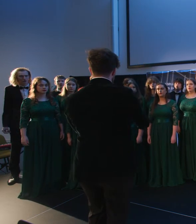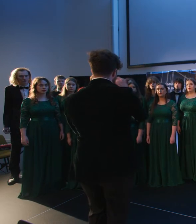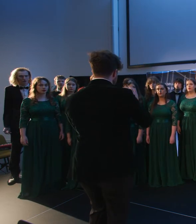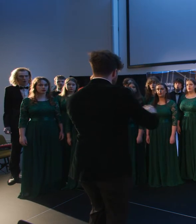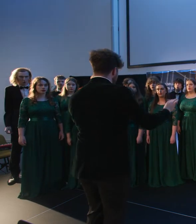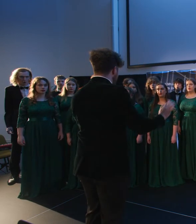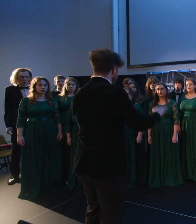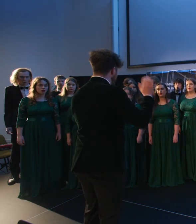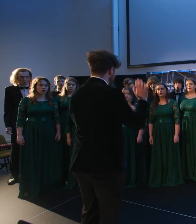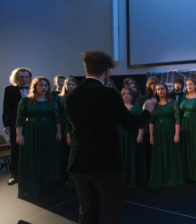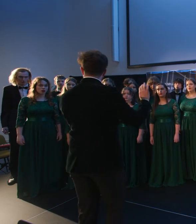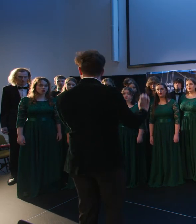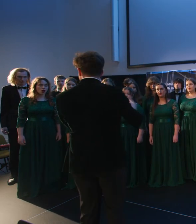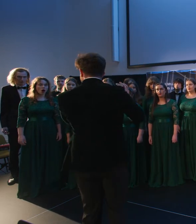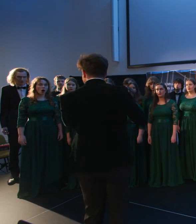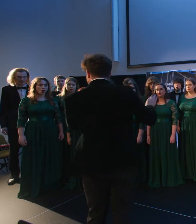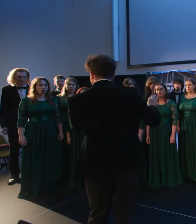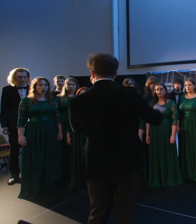Hold on.